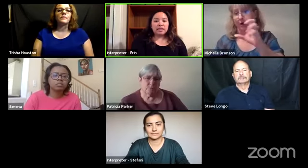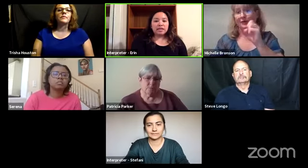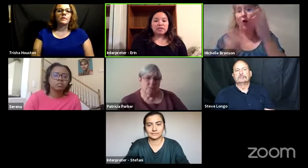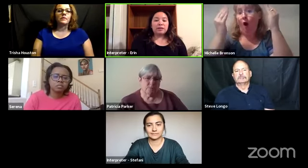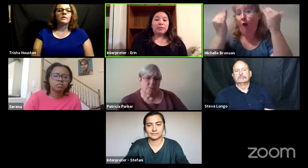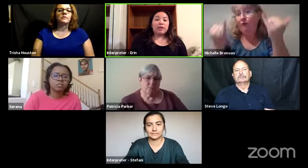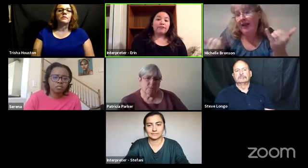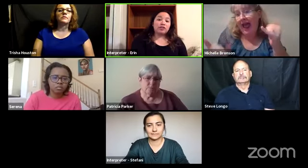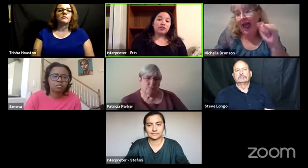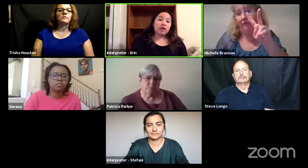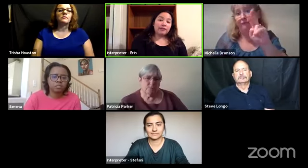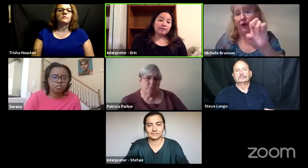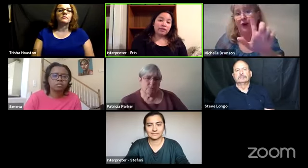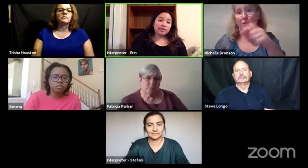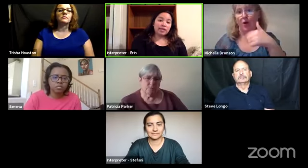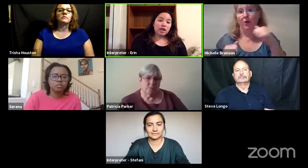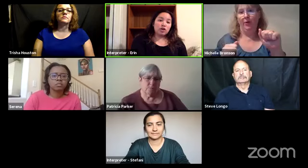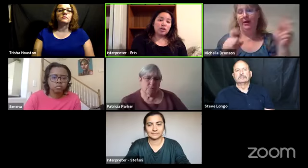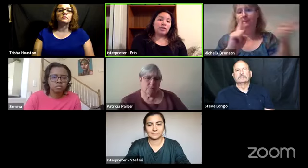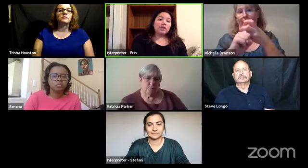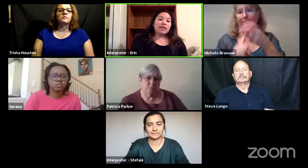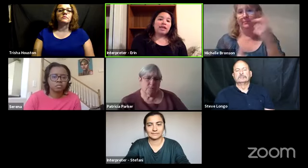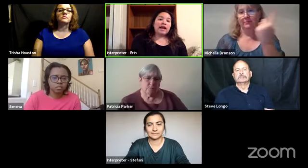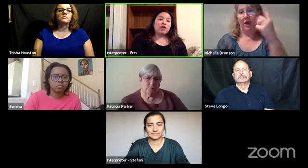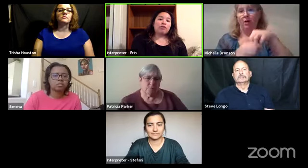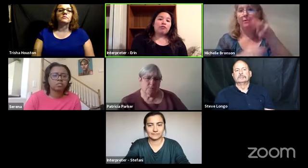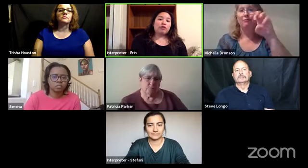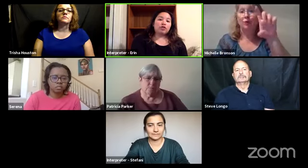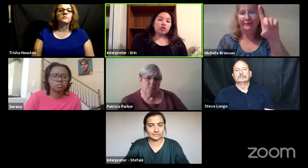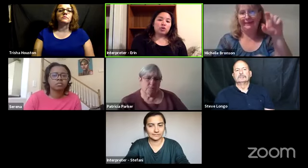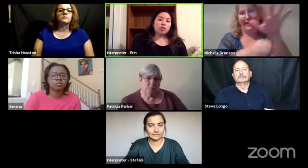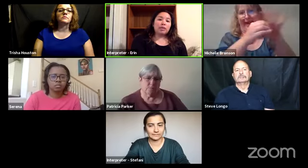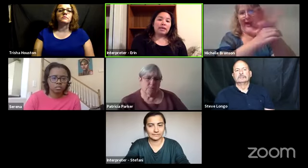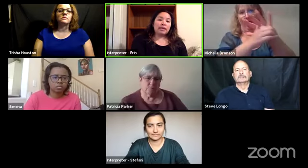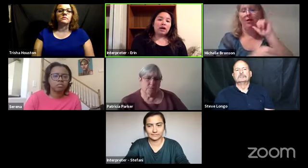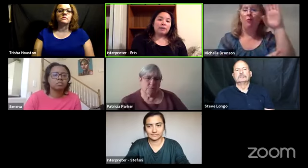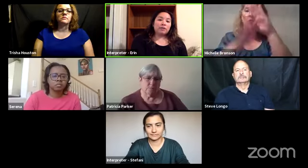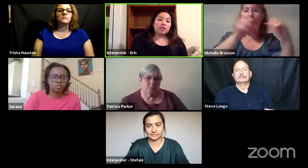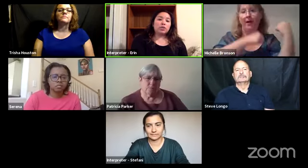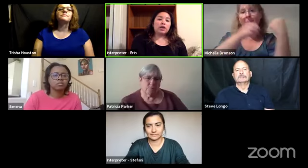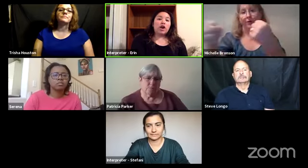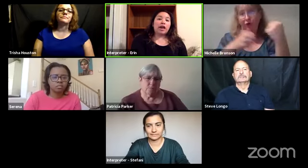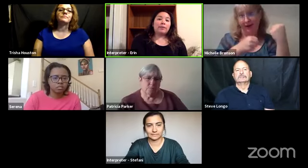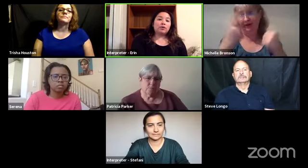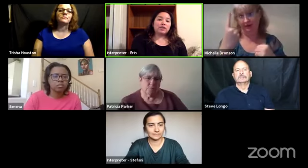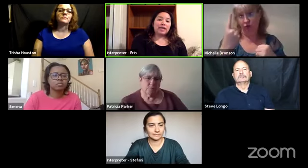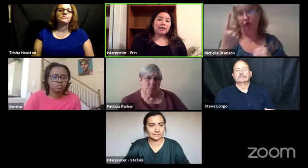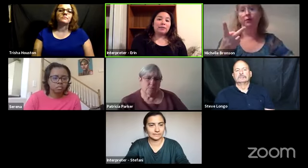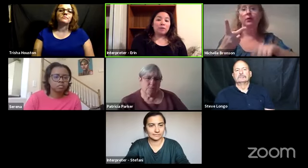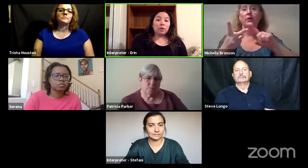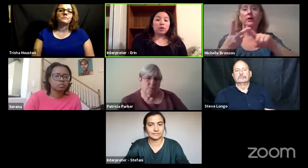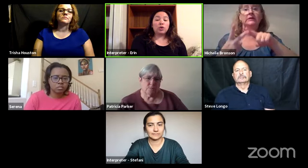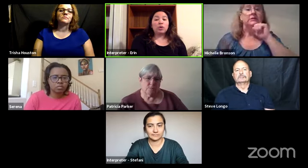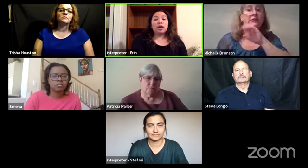evenings, people have to drive to Fresno. So I think now with virtual meeting options, we are able to get people who